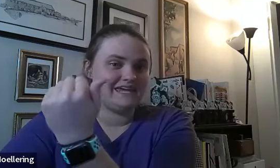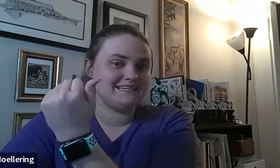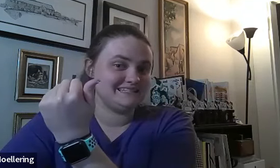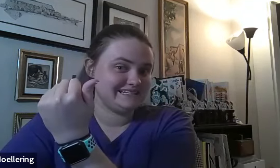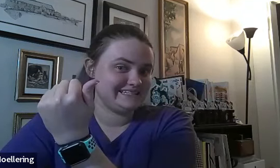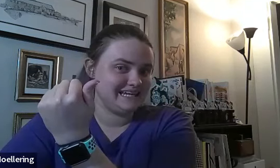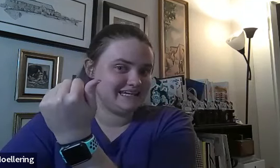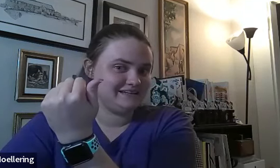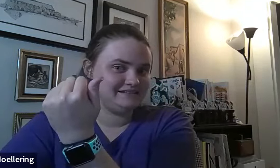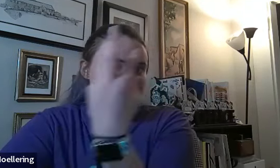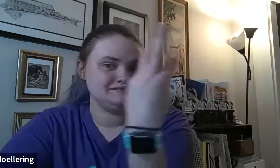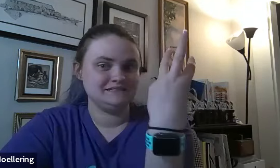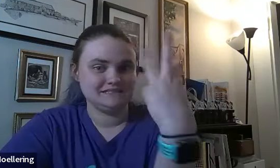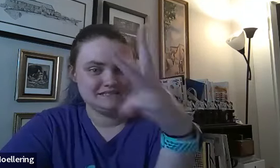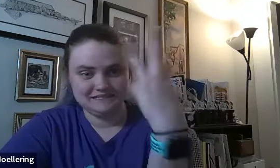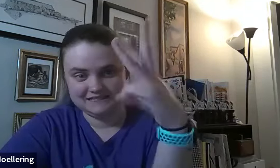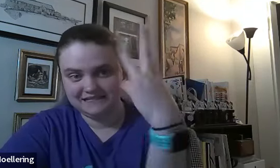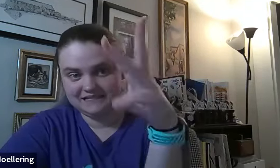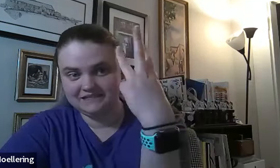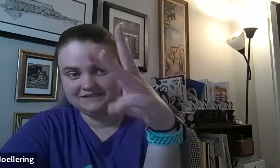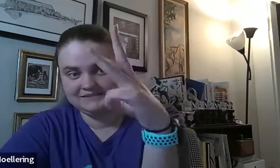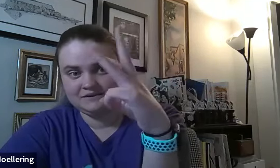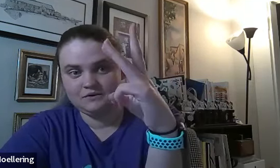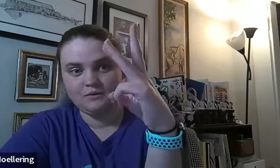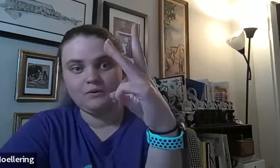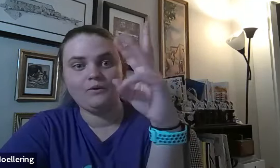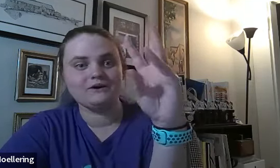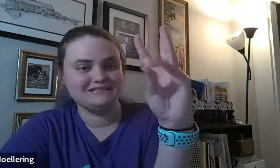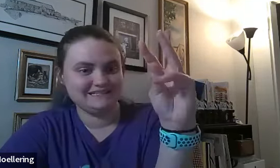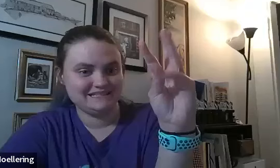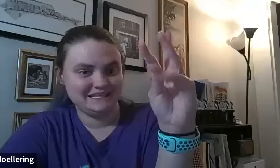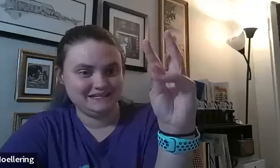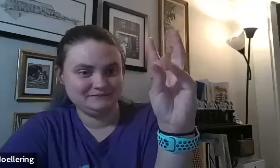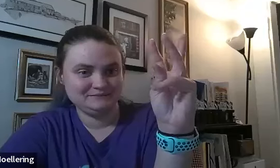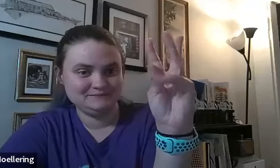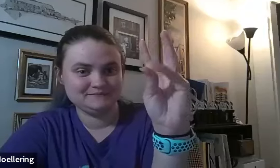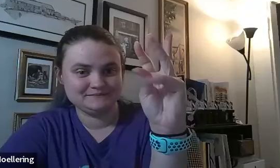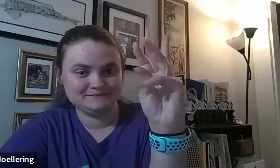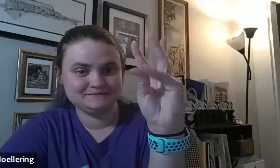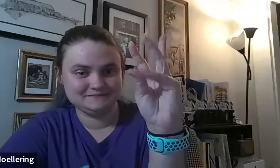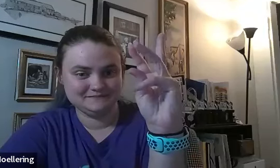Then 16, 16, or 16.